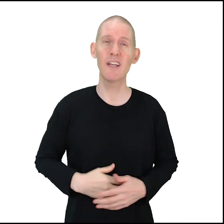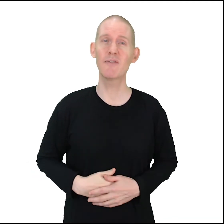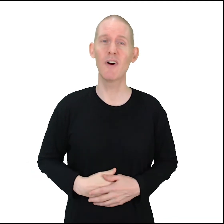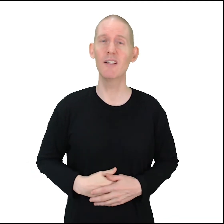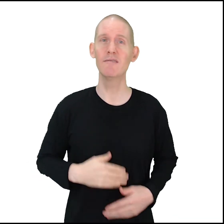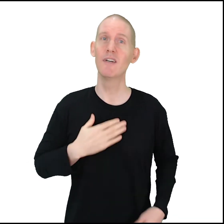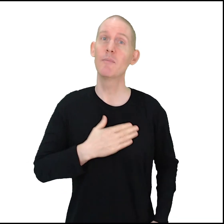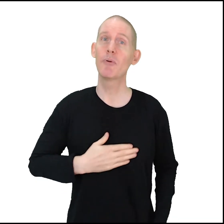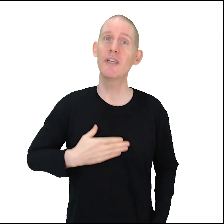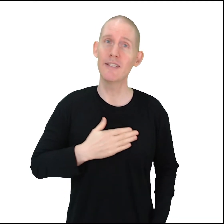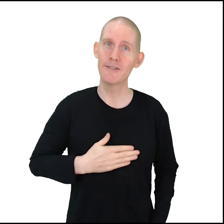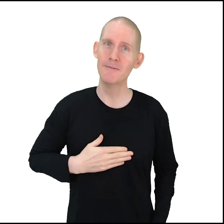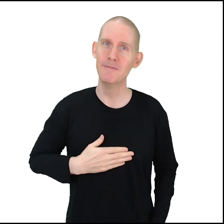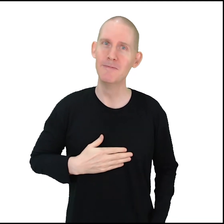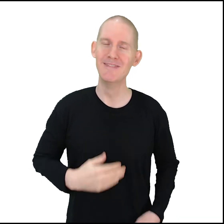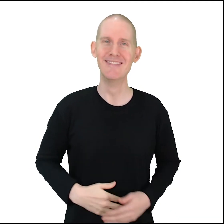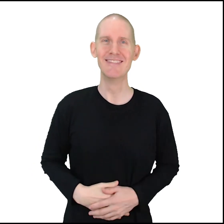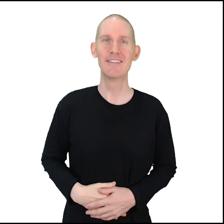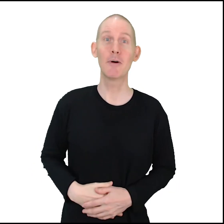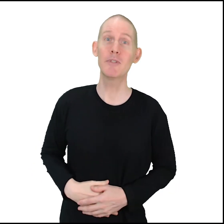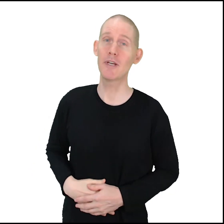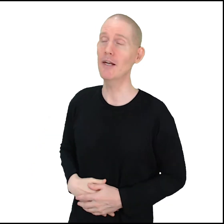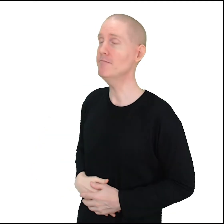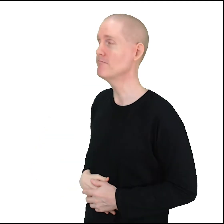fine. Please. From the side.